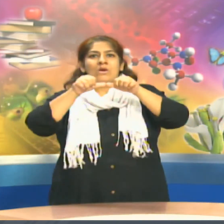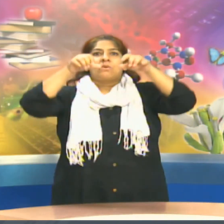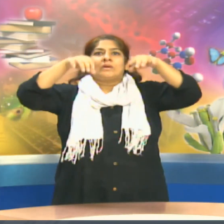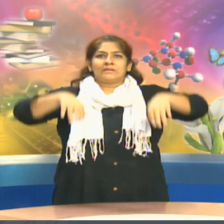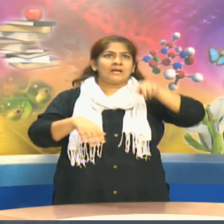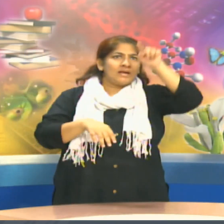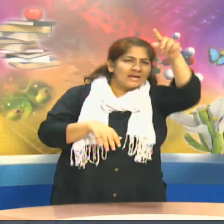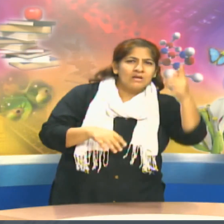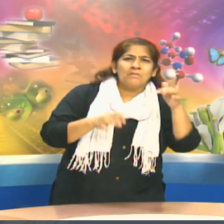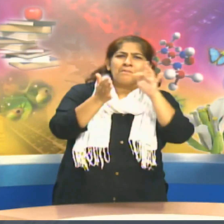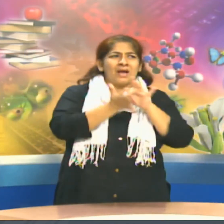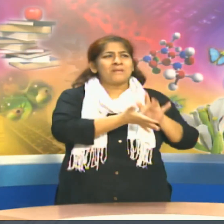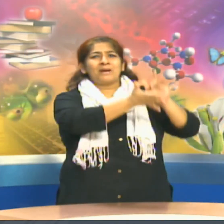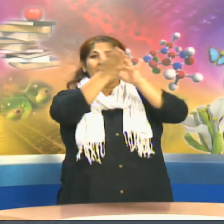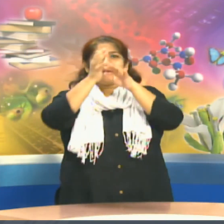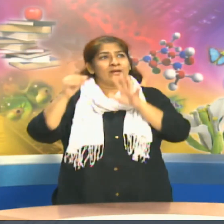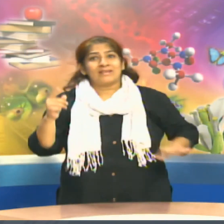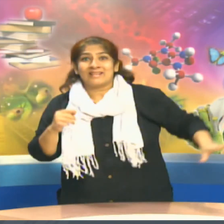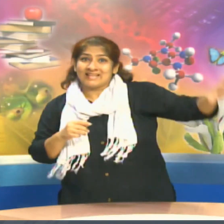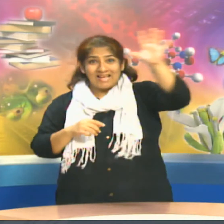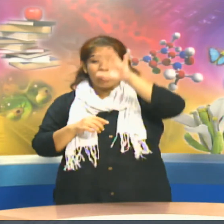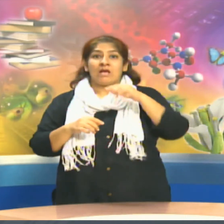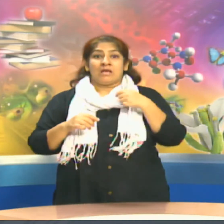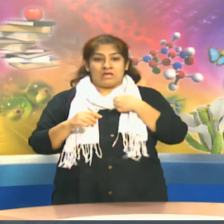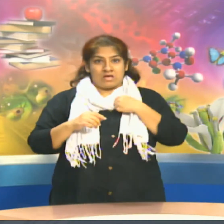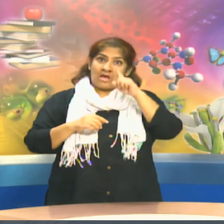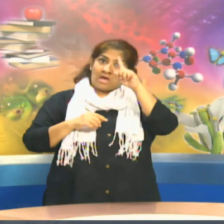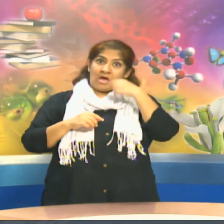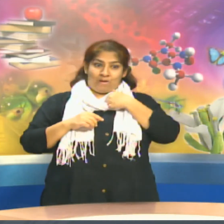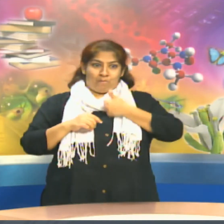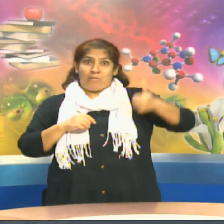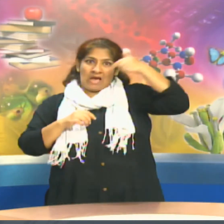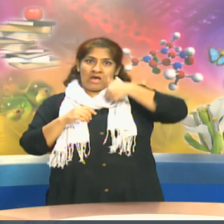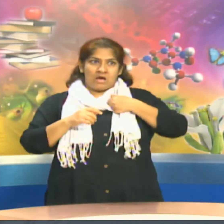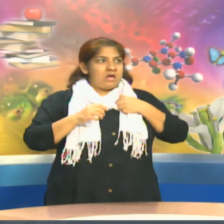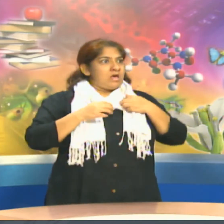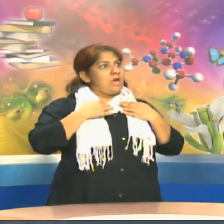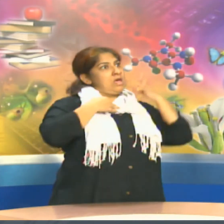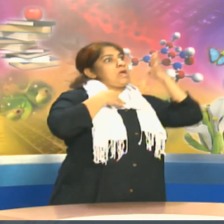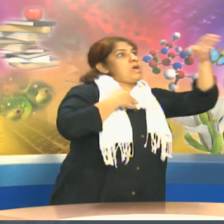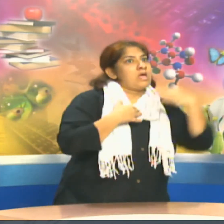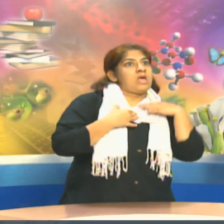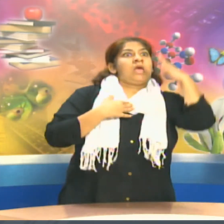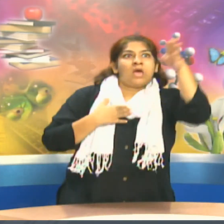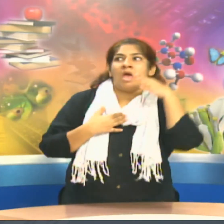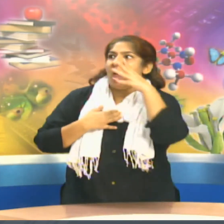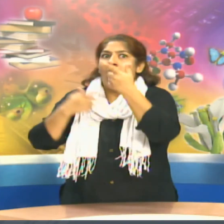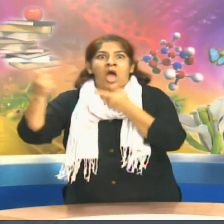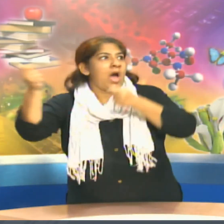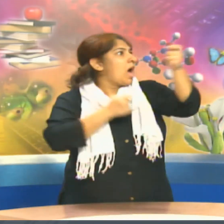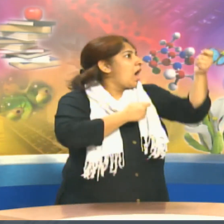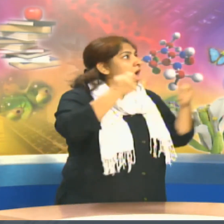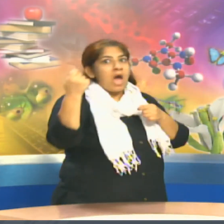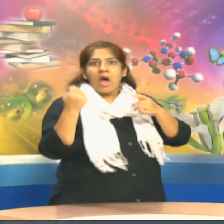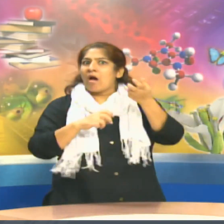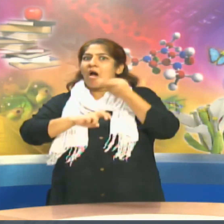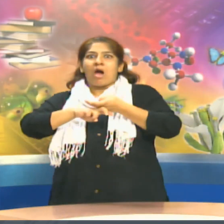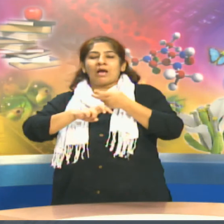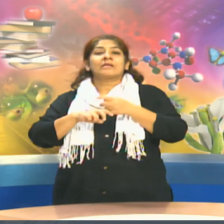decentralization, like America or different countries of the world, you can imagine. And I am the one who is I can't